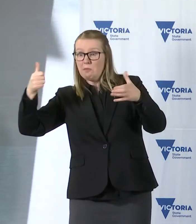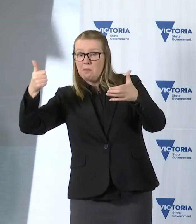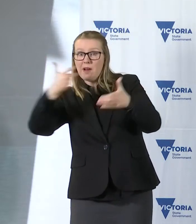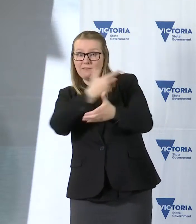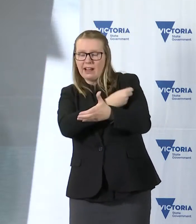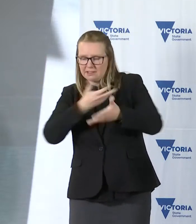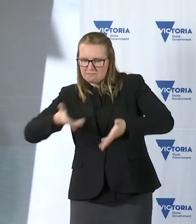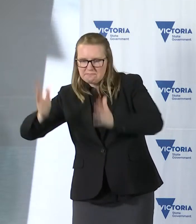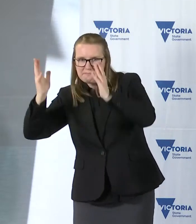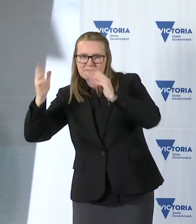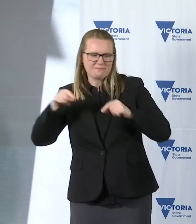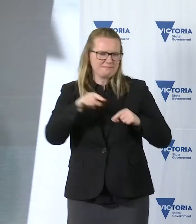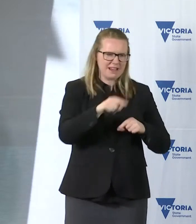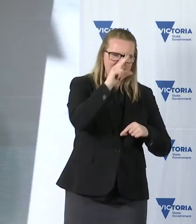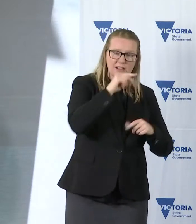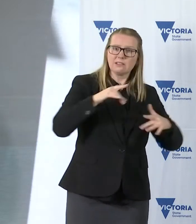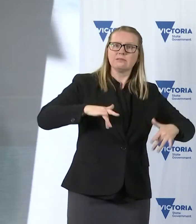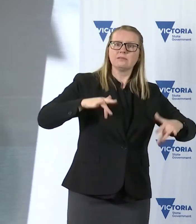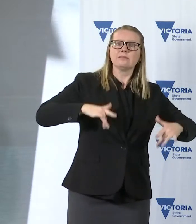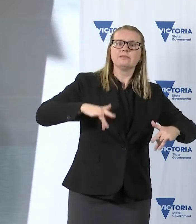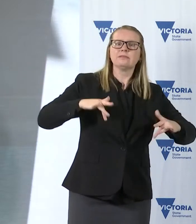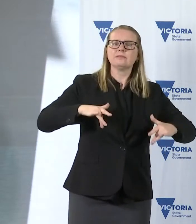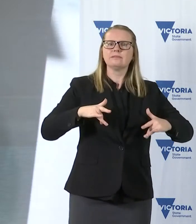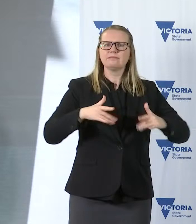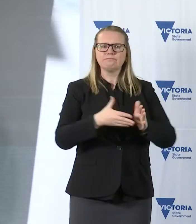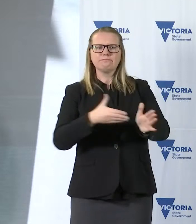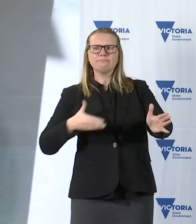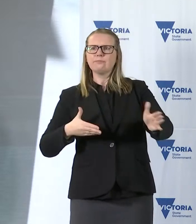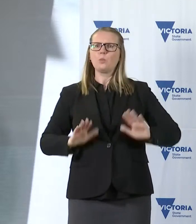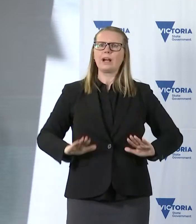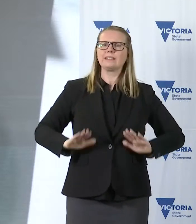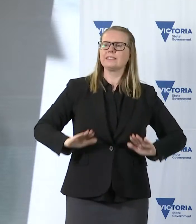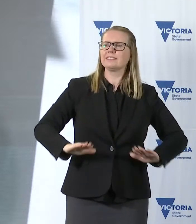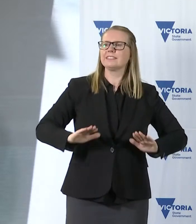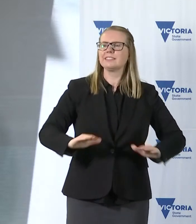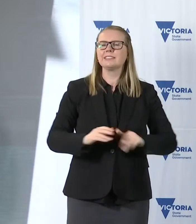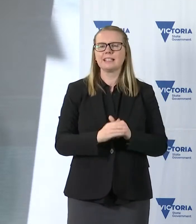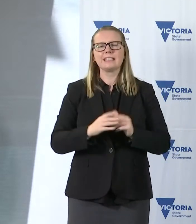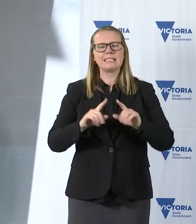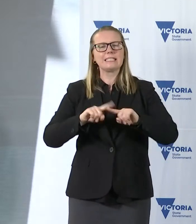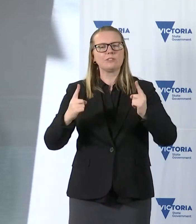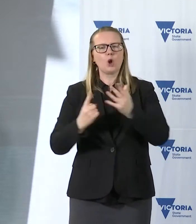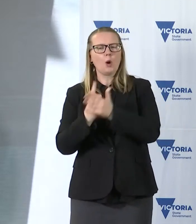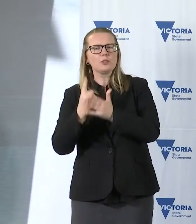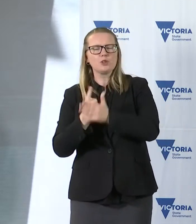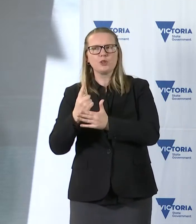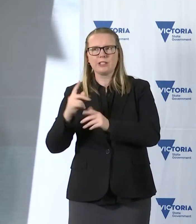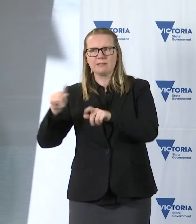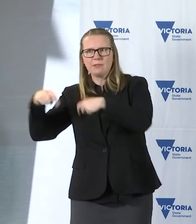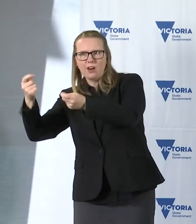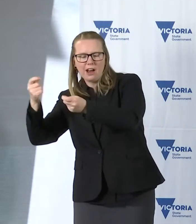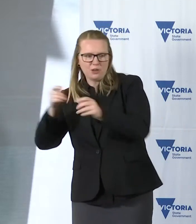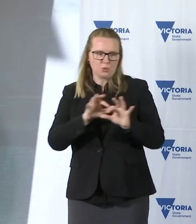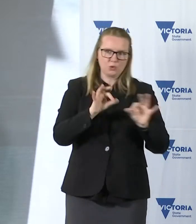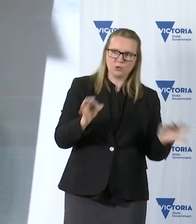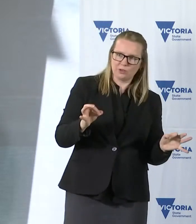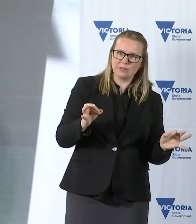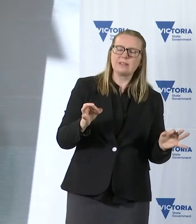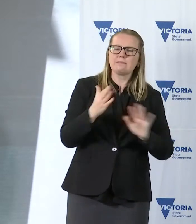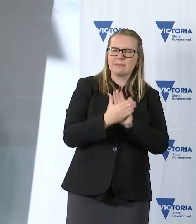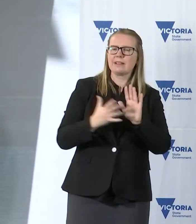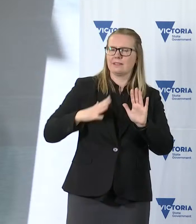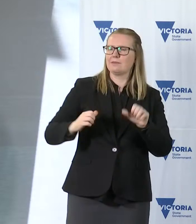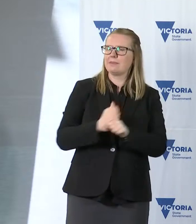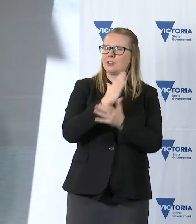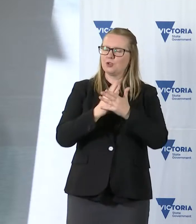vaccinated, it becomes a tricky thing to say that others who've had that opportunity have got entitlements to be in certain settings